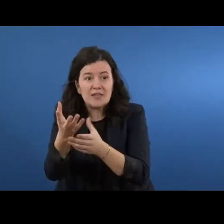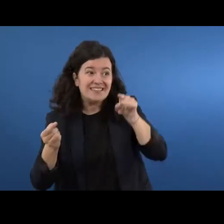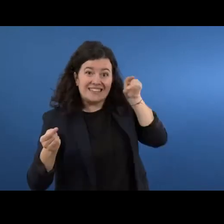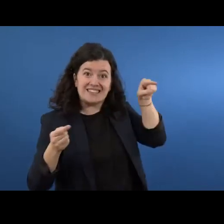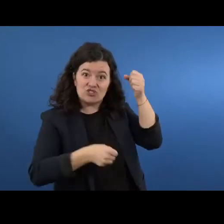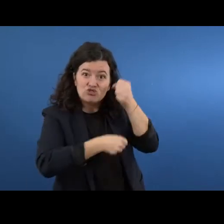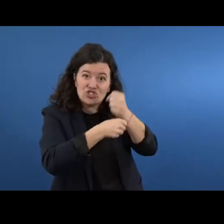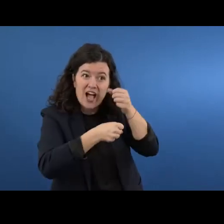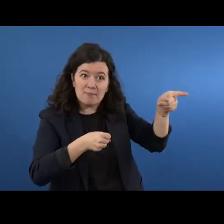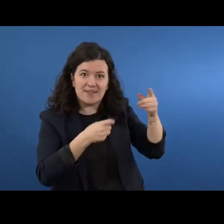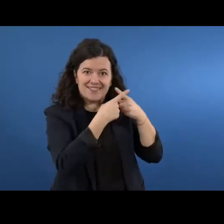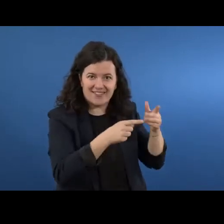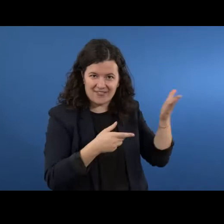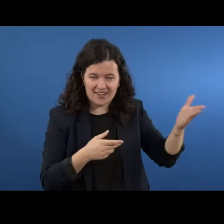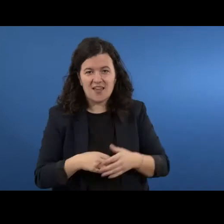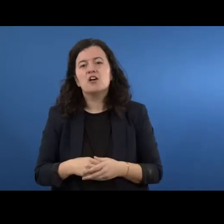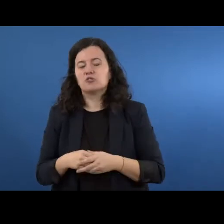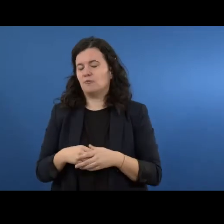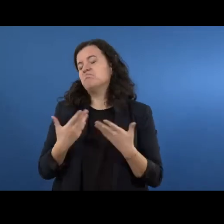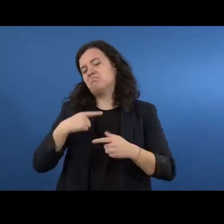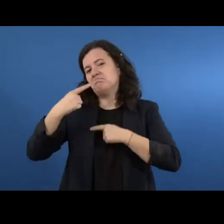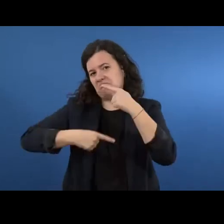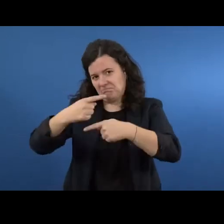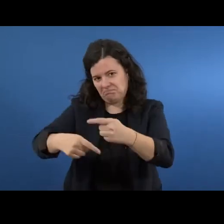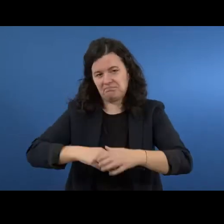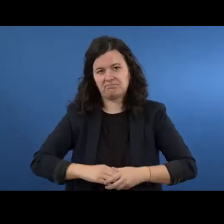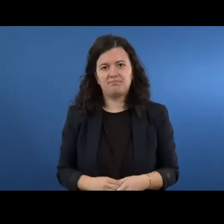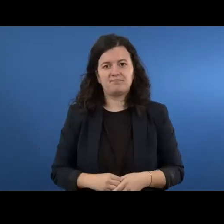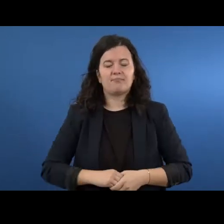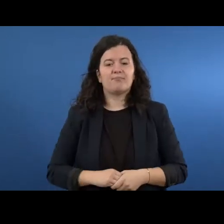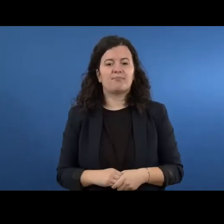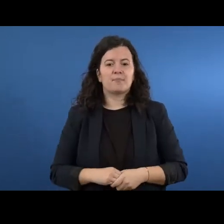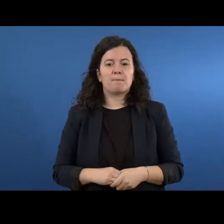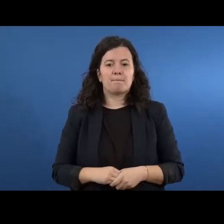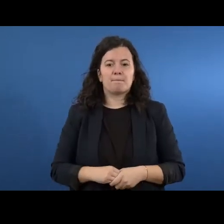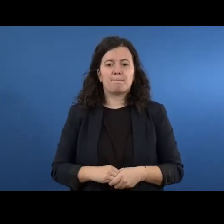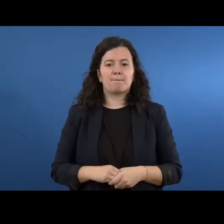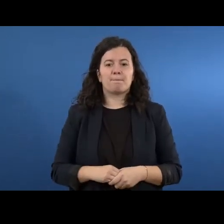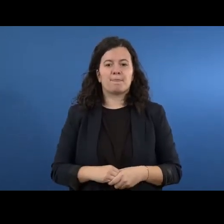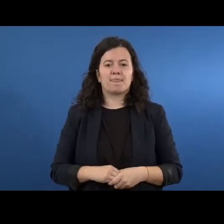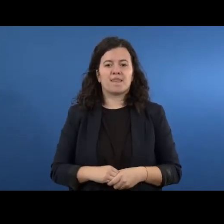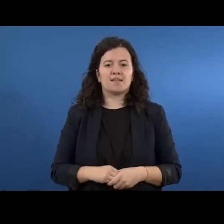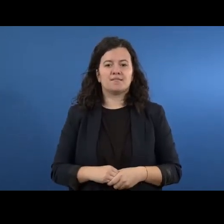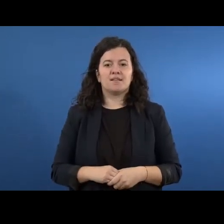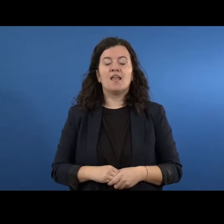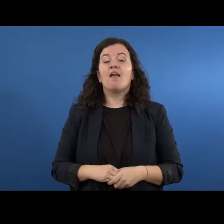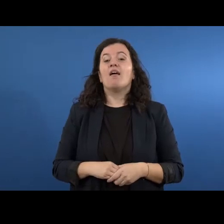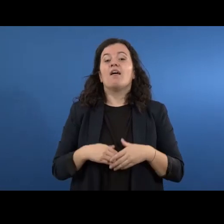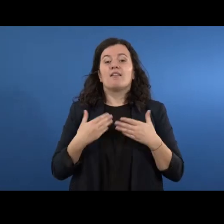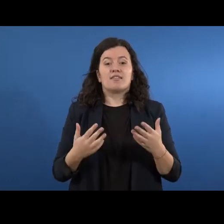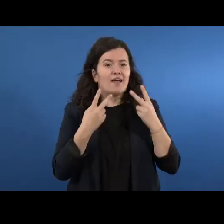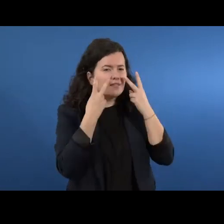from for any talent in the IT in the BPO sector, and for particular skills in the fields